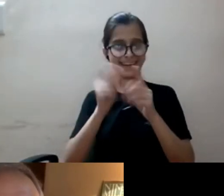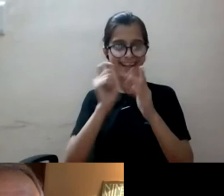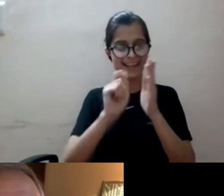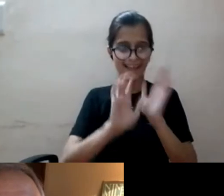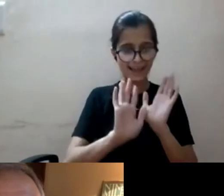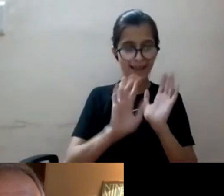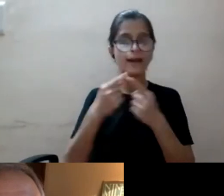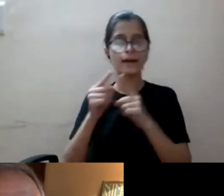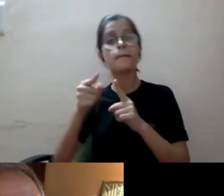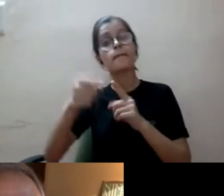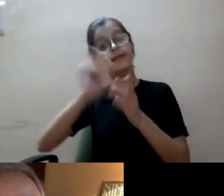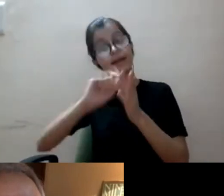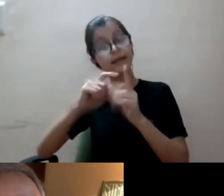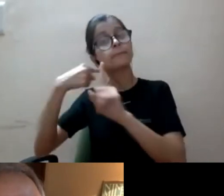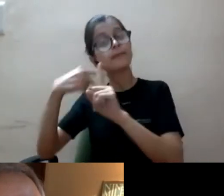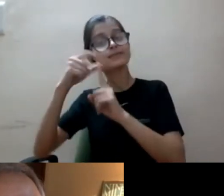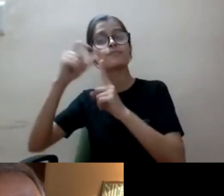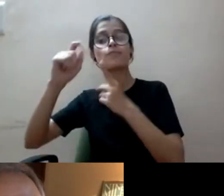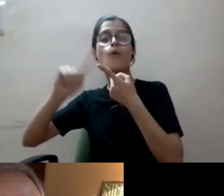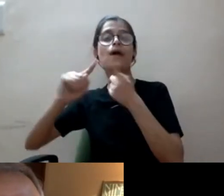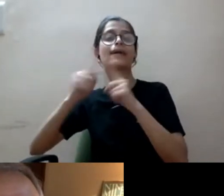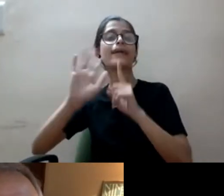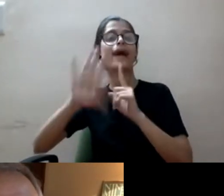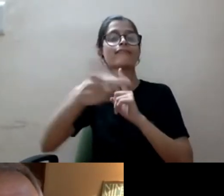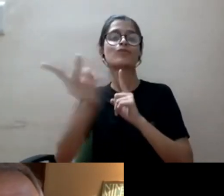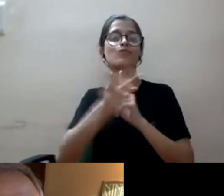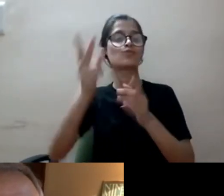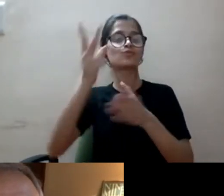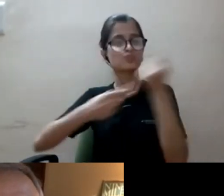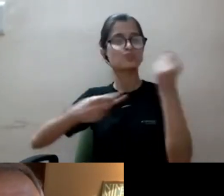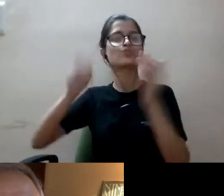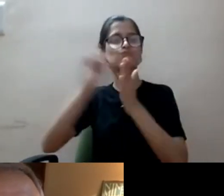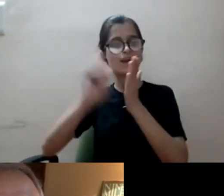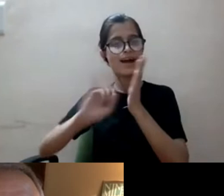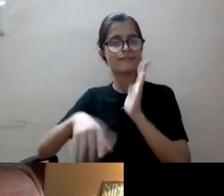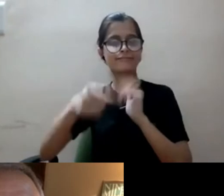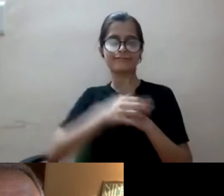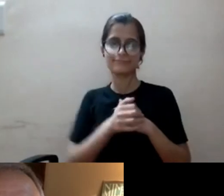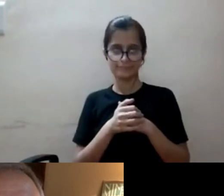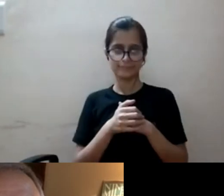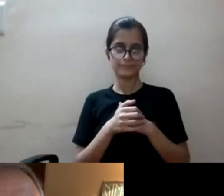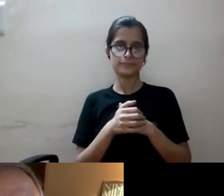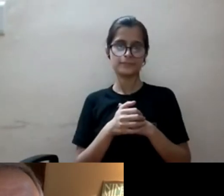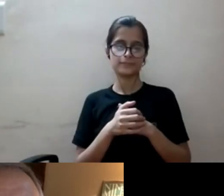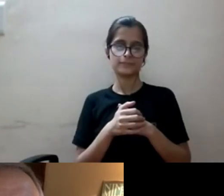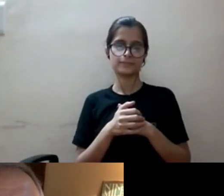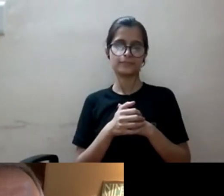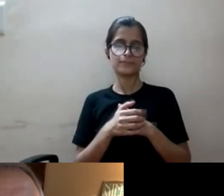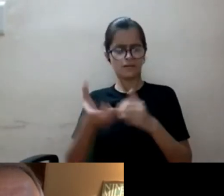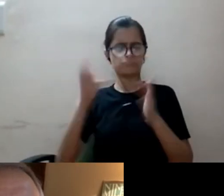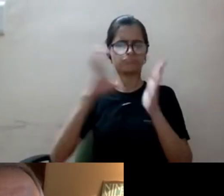poet because I see poetry as calling for something else altogether from writing memoirs and writing